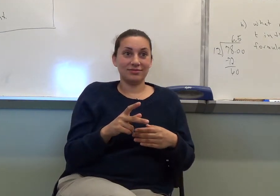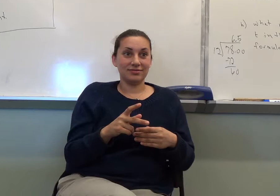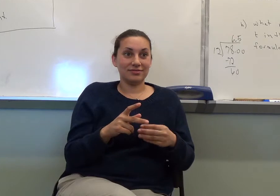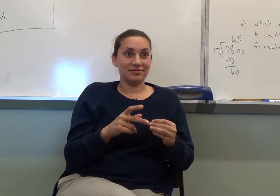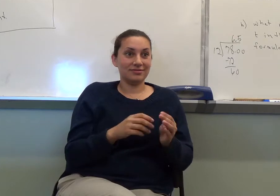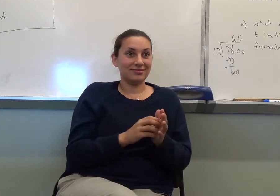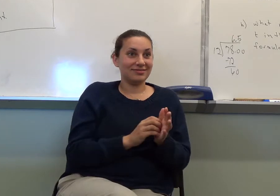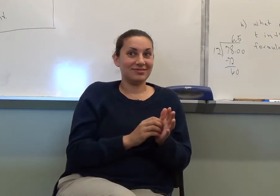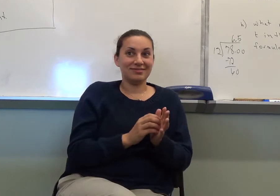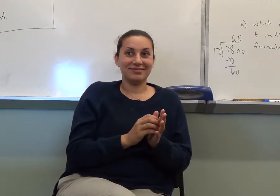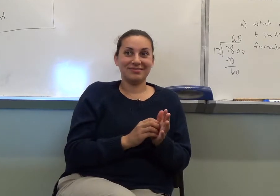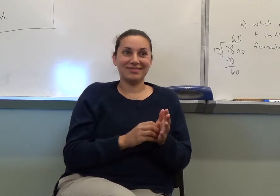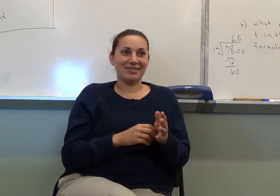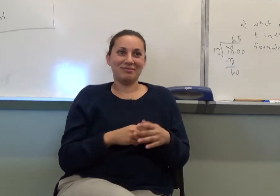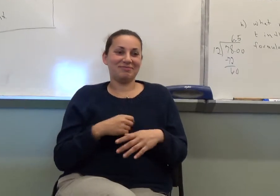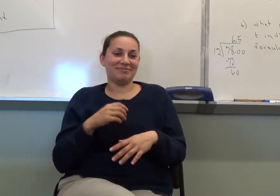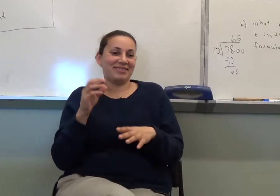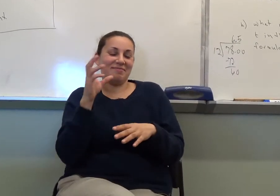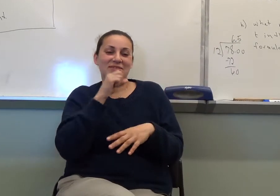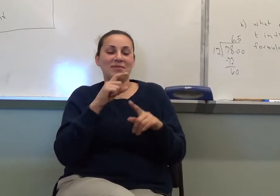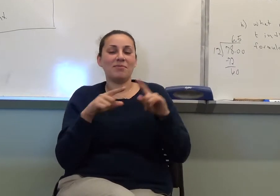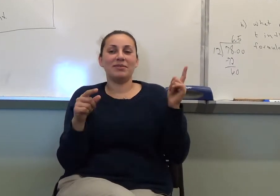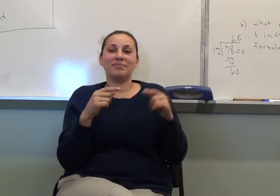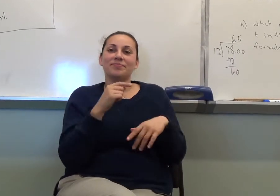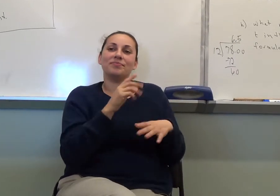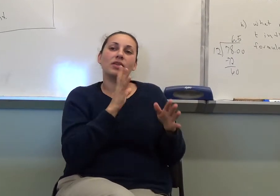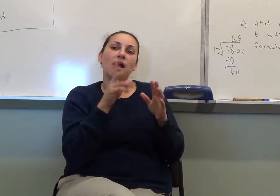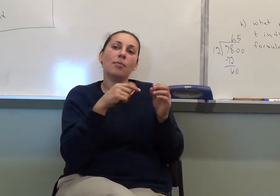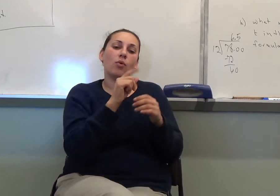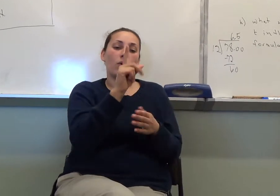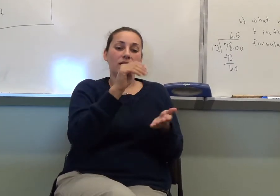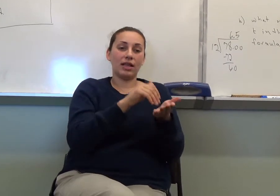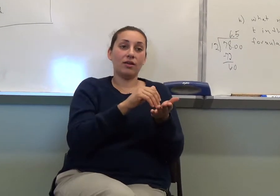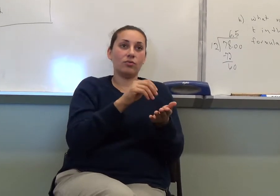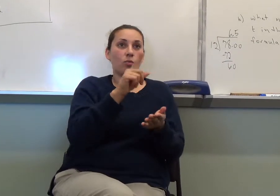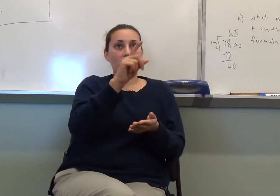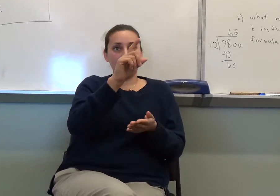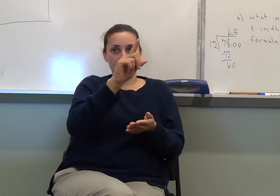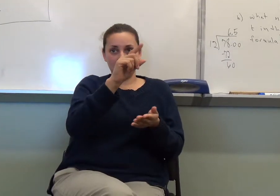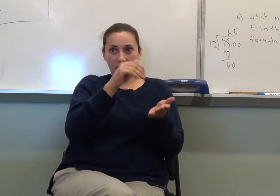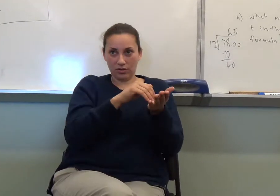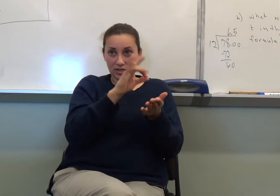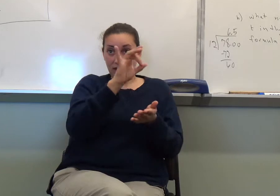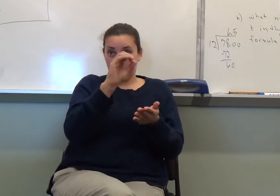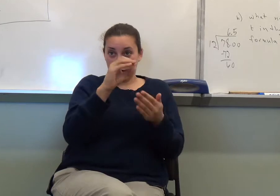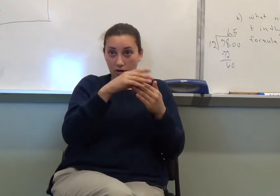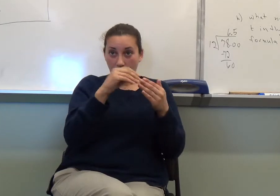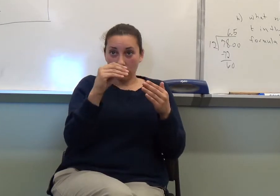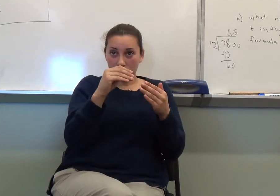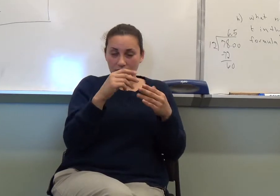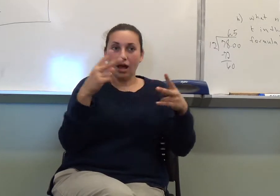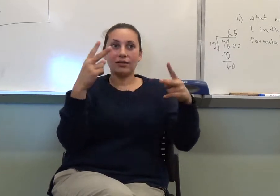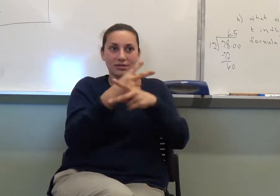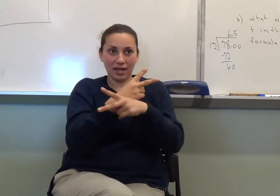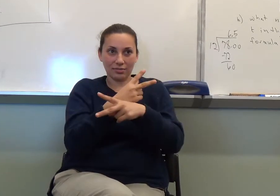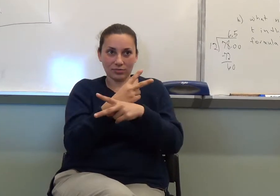year, you're gonna have that $1,080 times the same annual rate times 1 year.